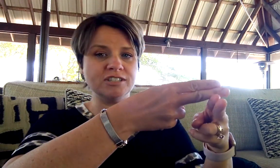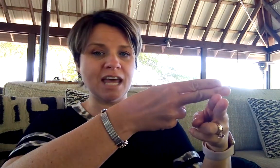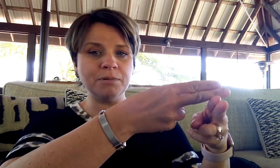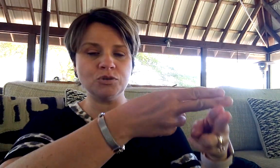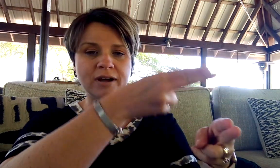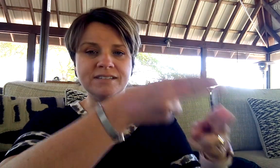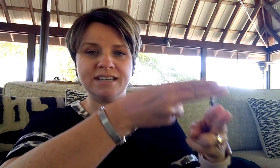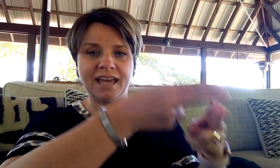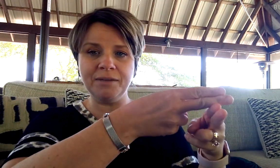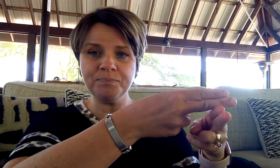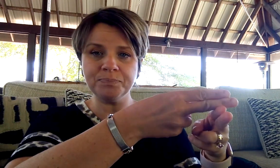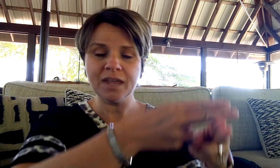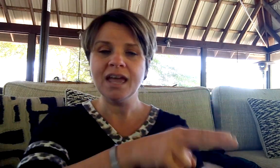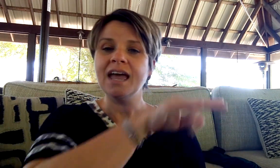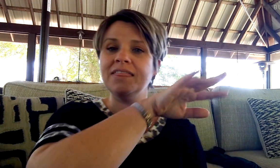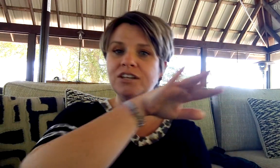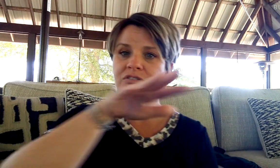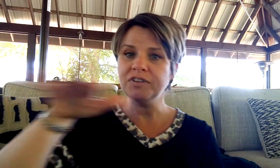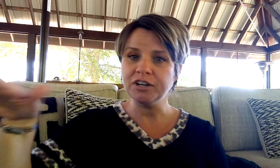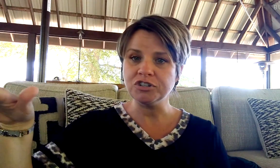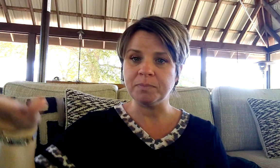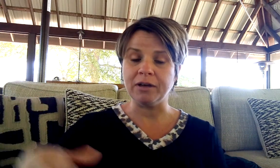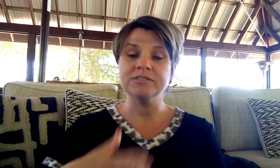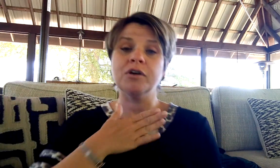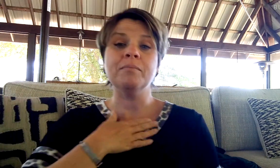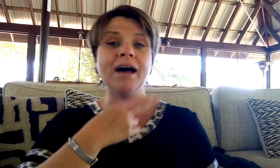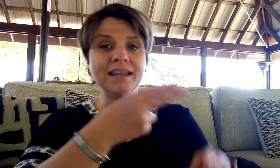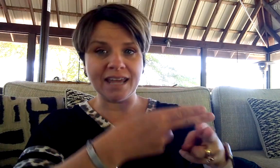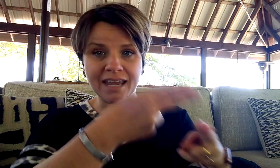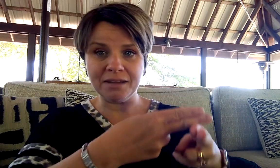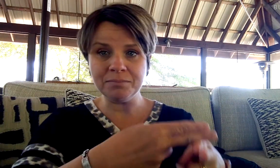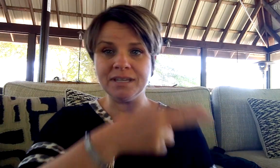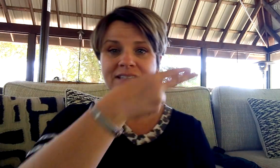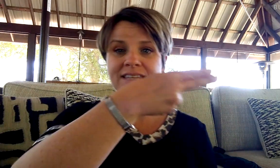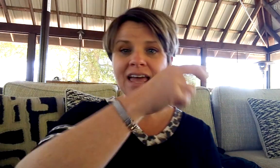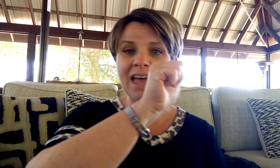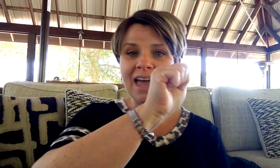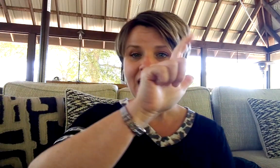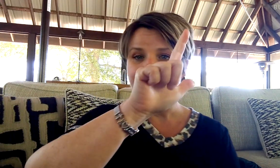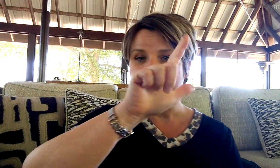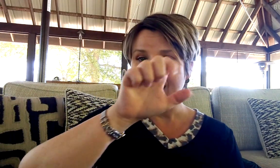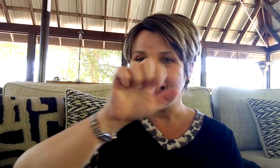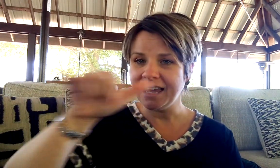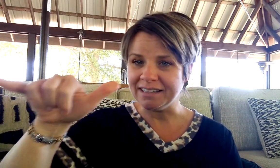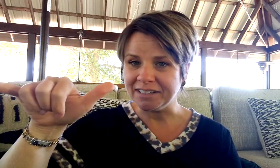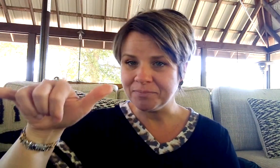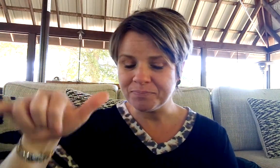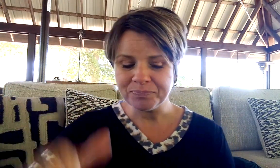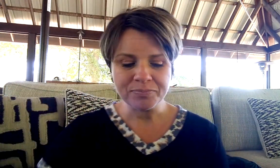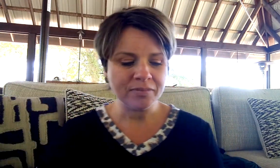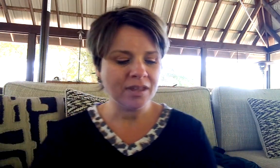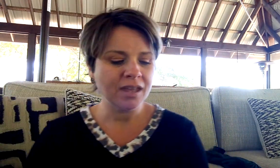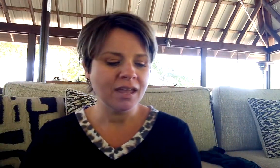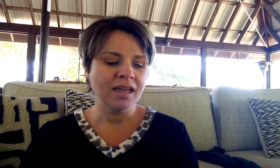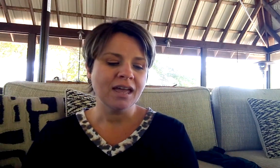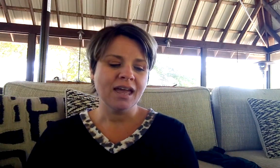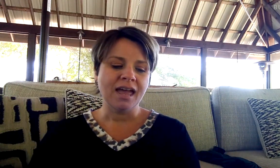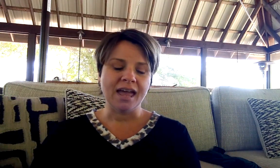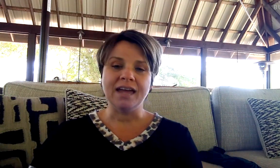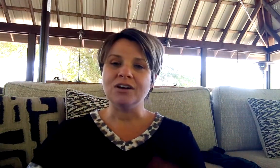tap it twice, name. Then you fingerspell. So my name is Haley. And of